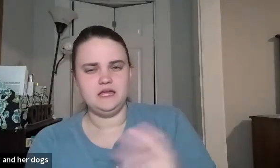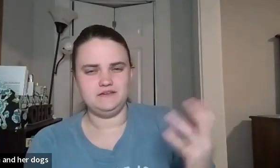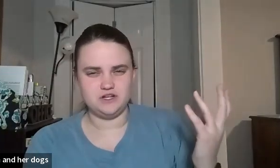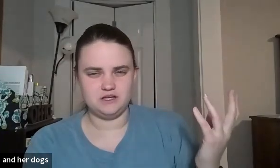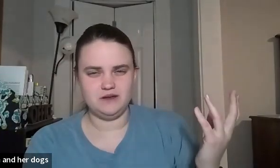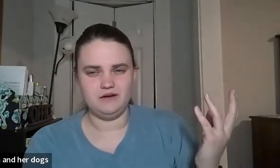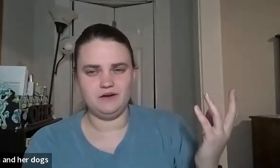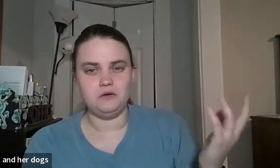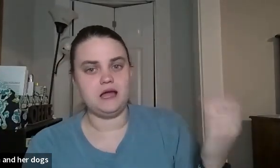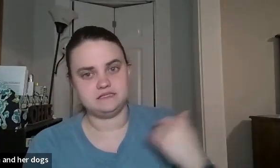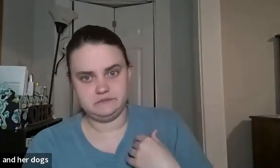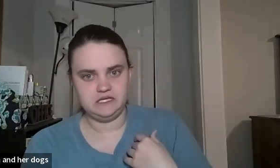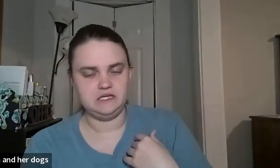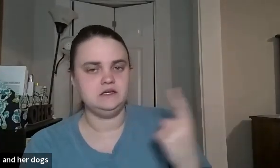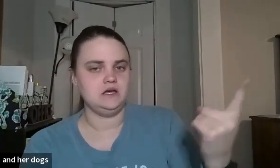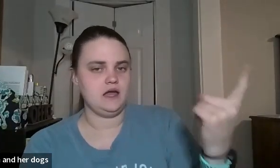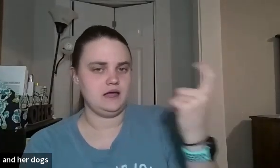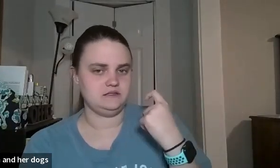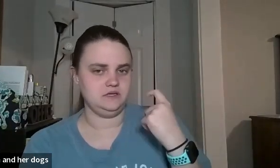If you're talking about, oh, ask me